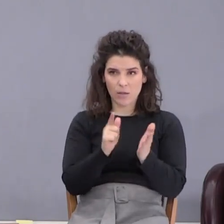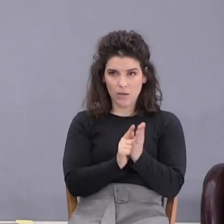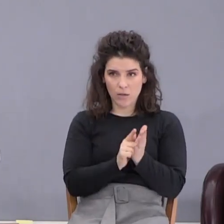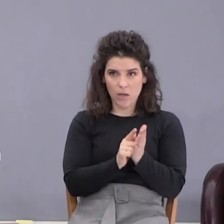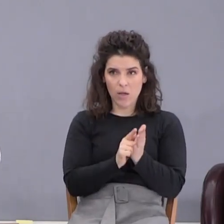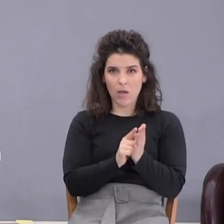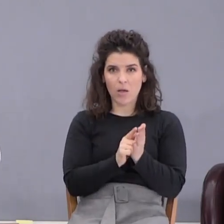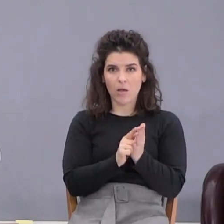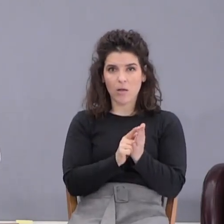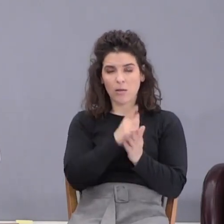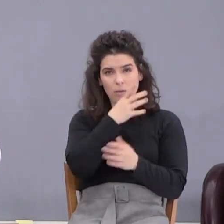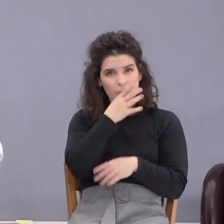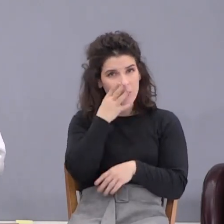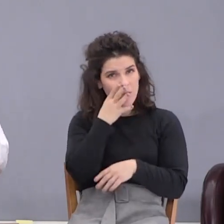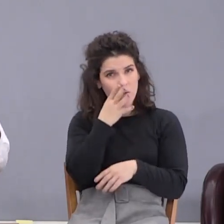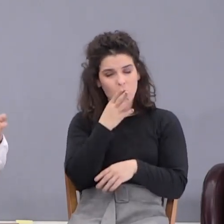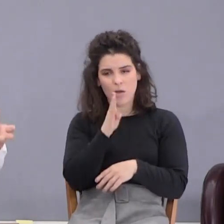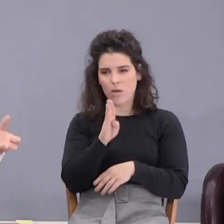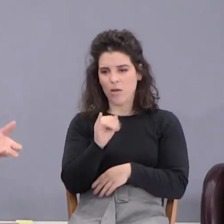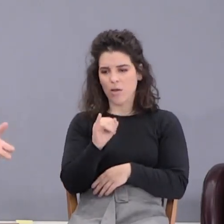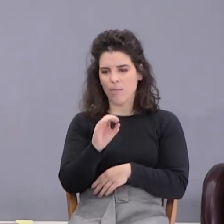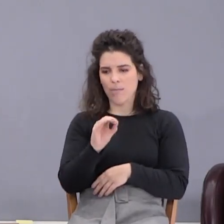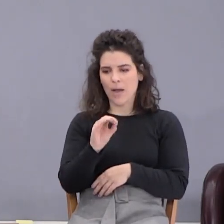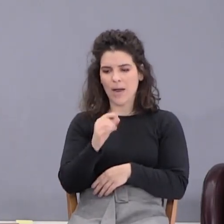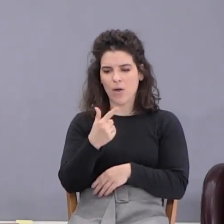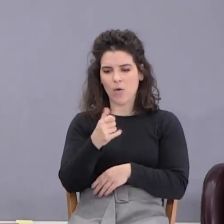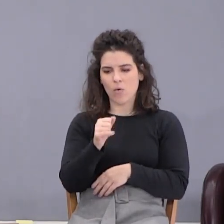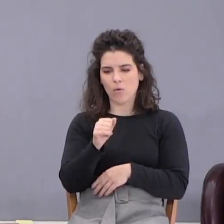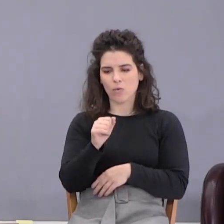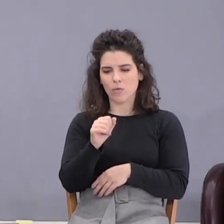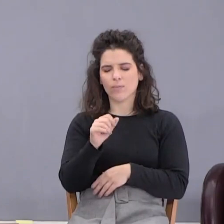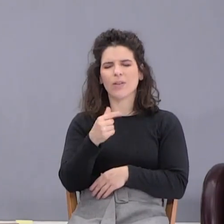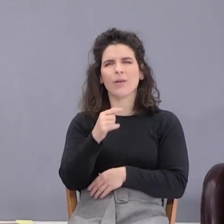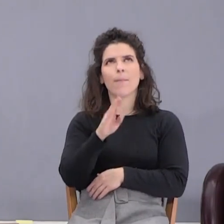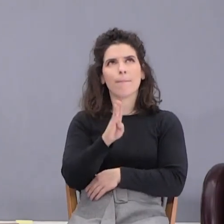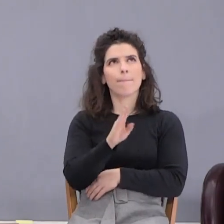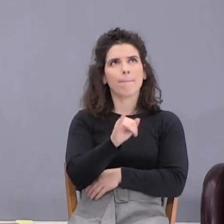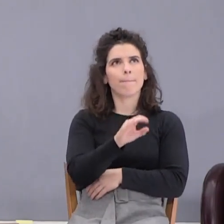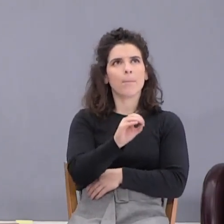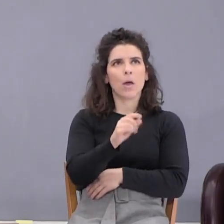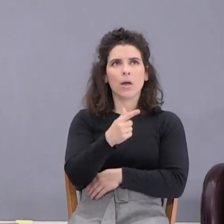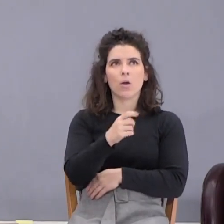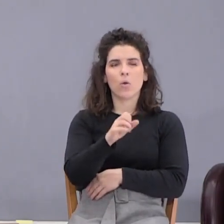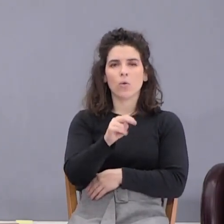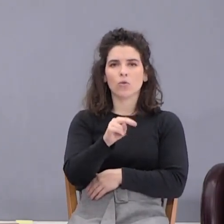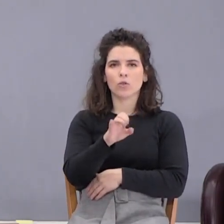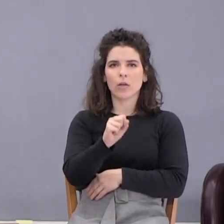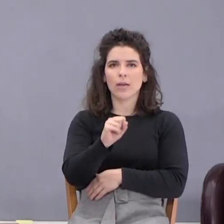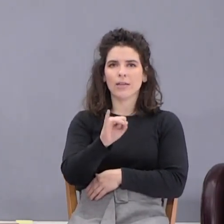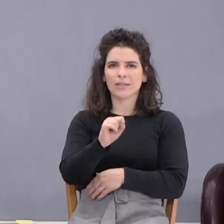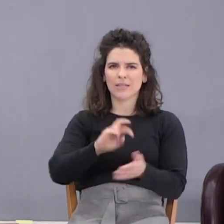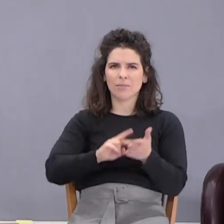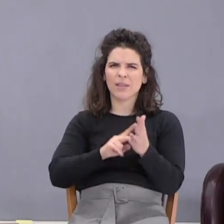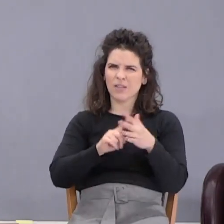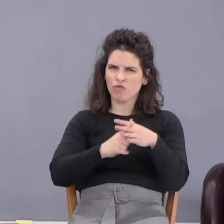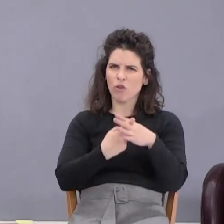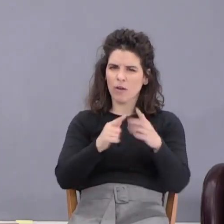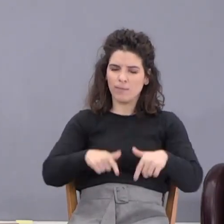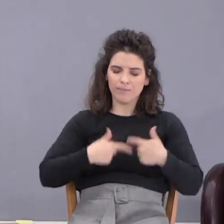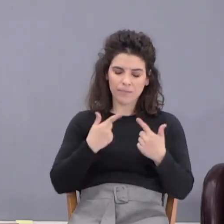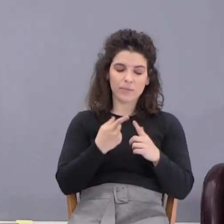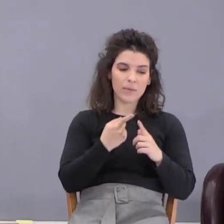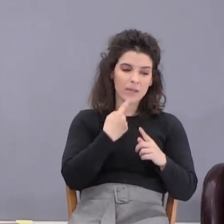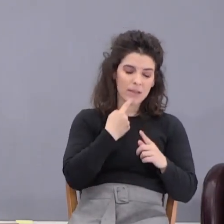of agriculture and biogenesis will show that out of death springs forth